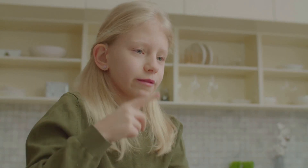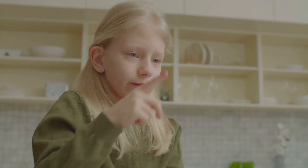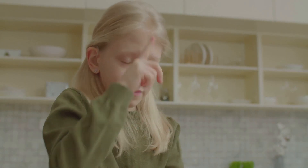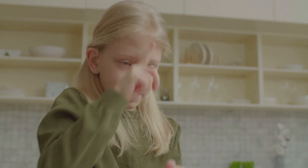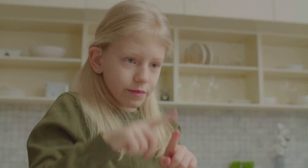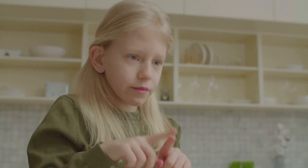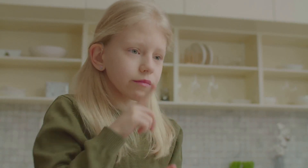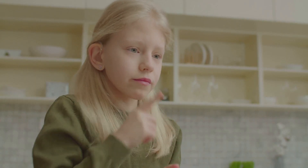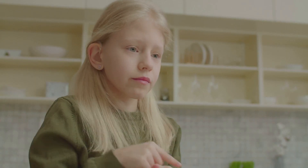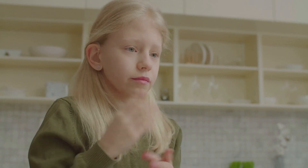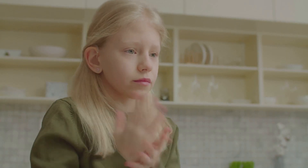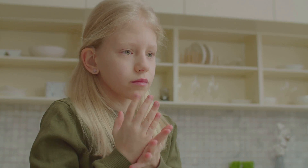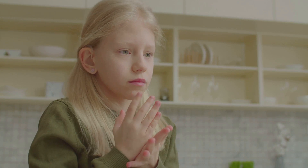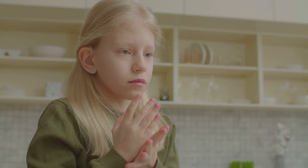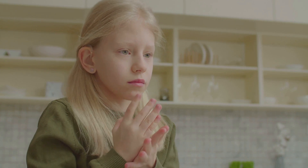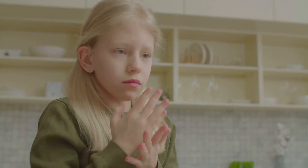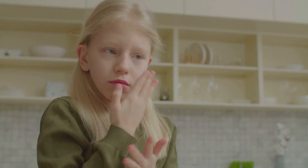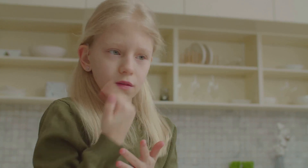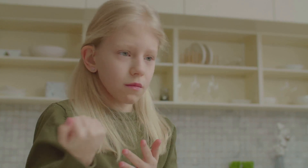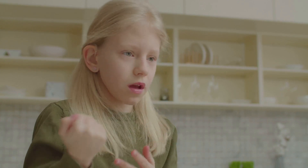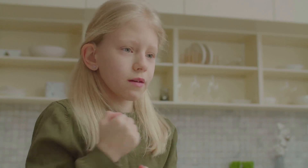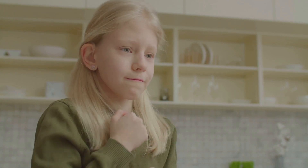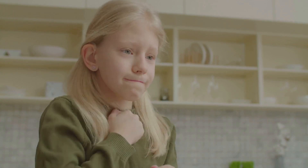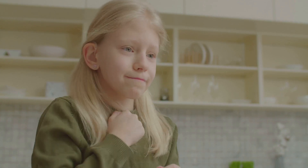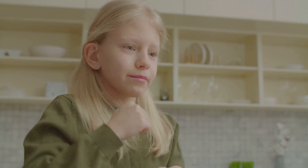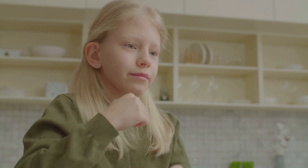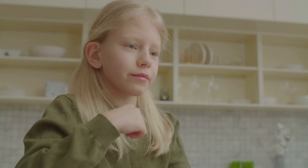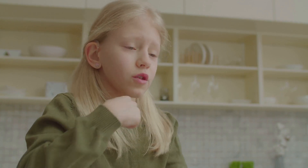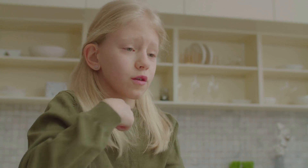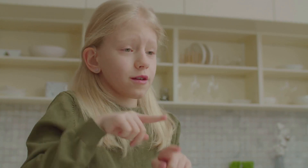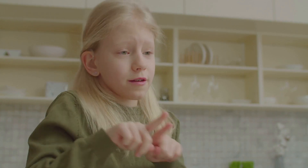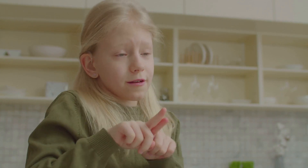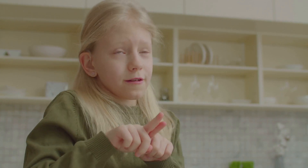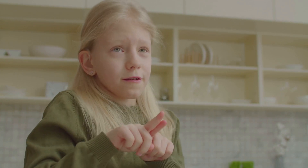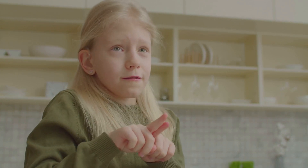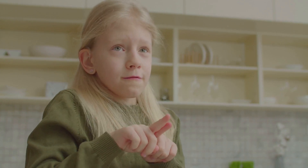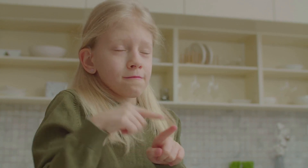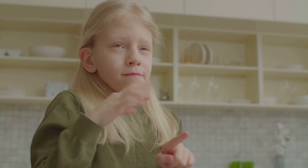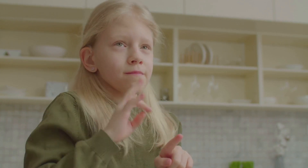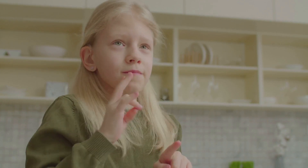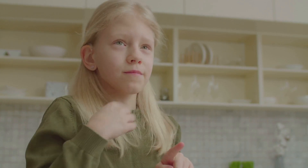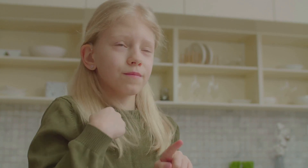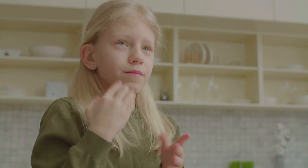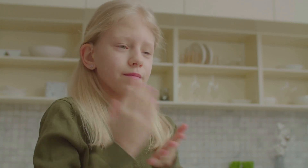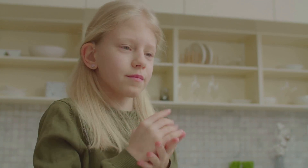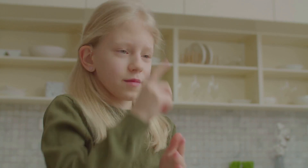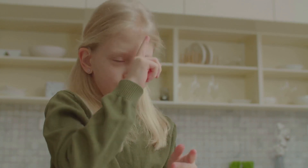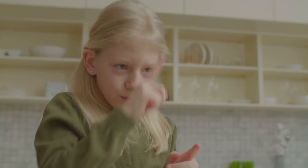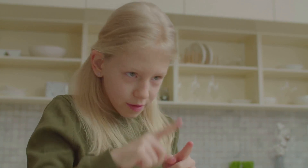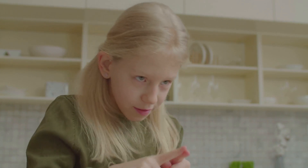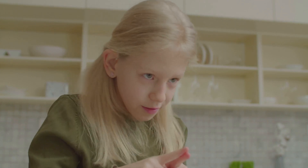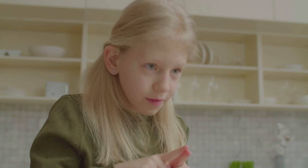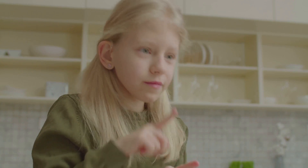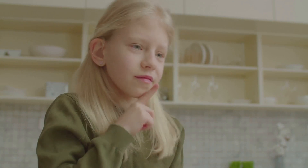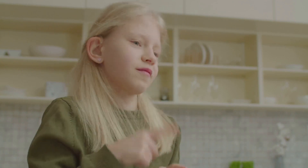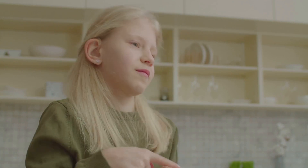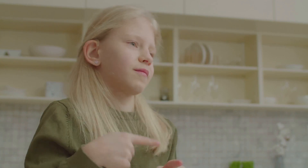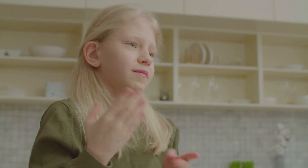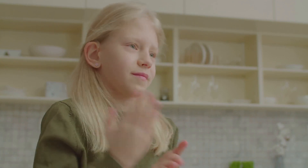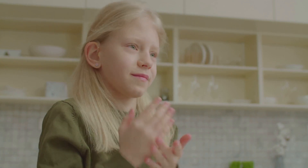the other hand, these narratives are often riddled with problematic stereotypes and tend to center a hearing point of view. Take Coda, for instance.